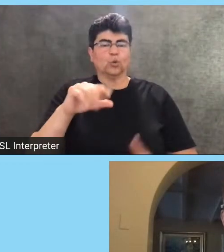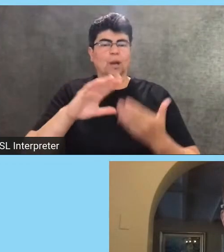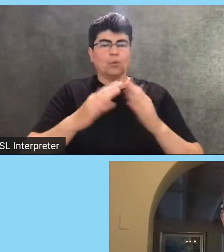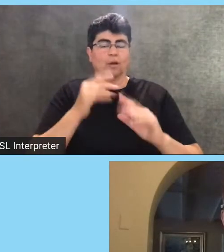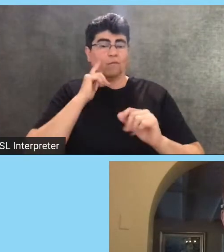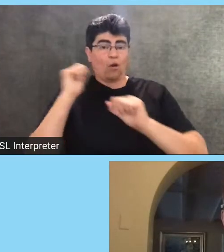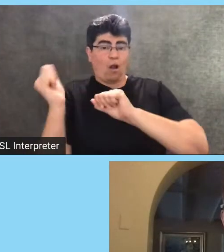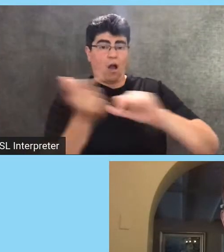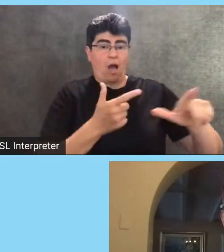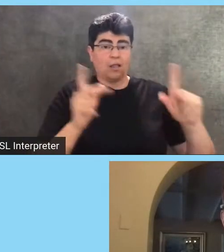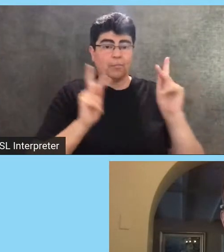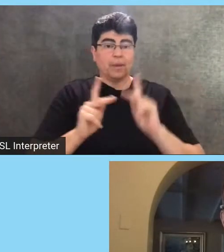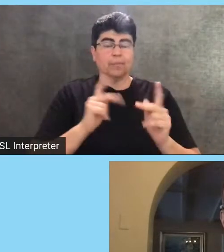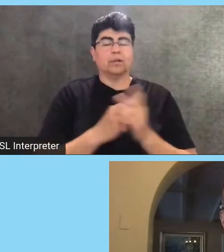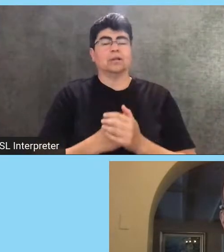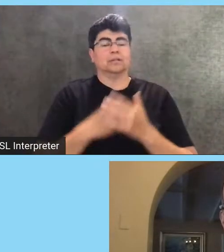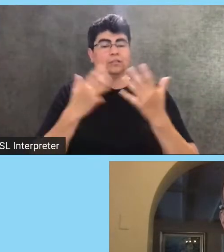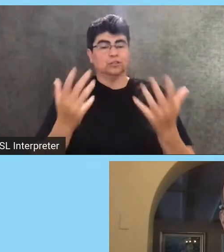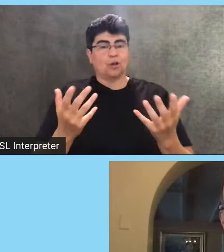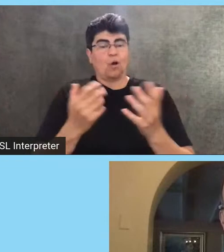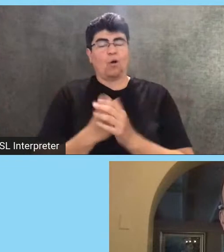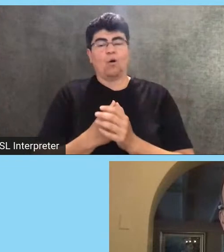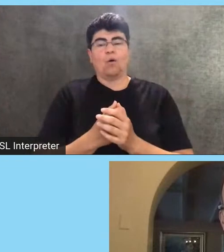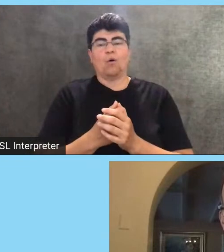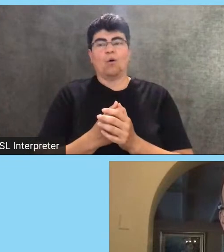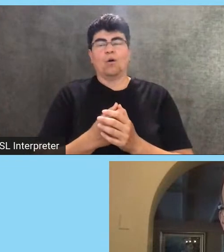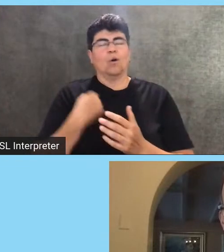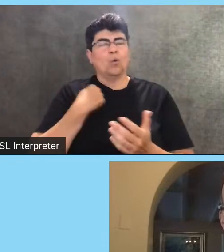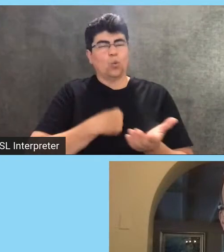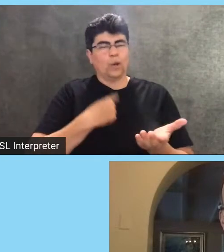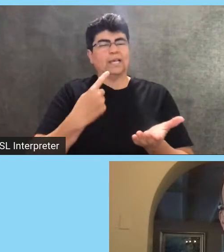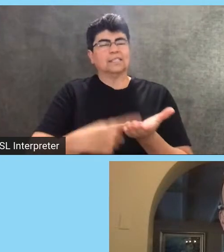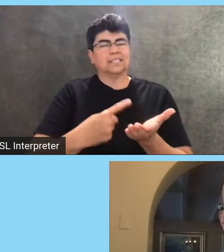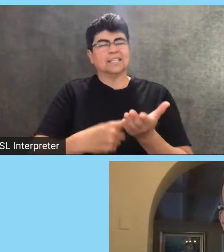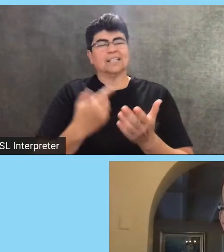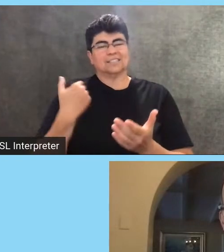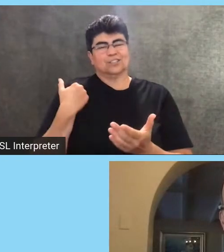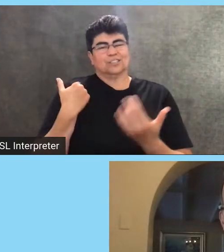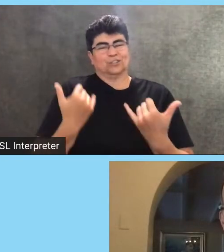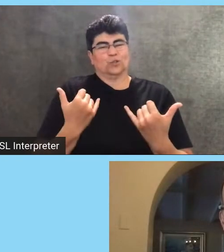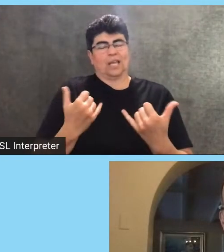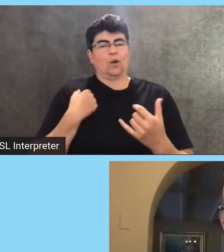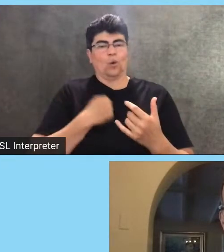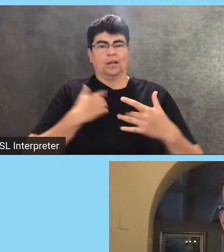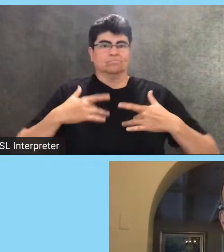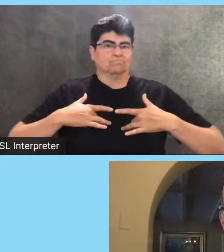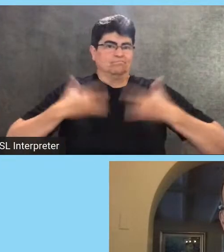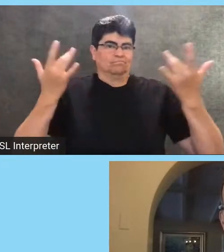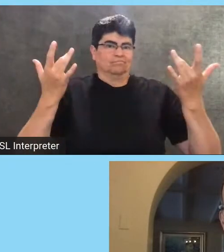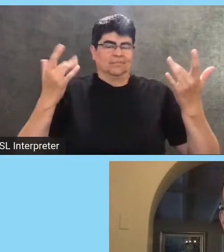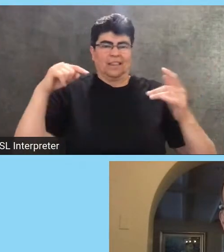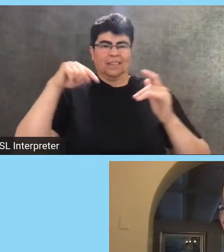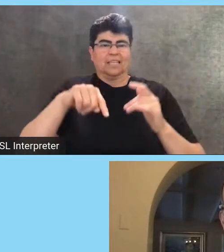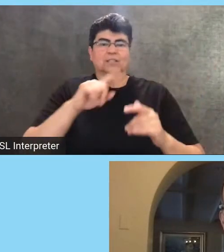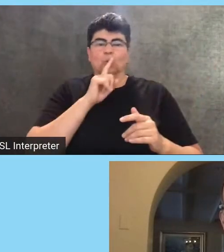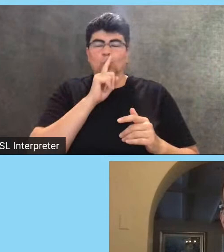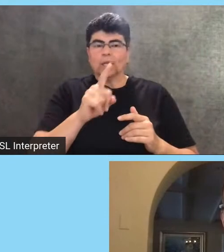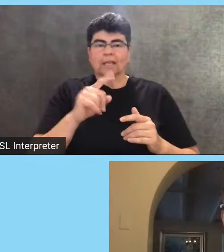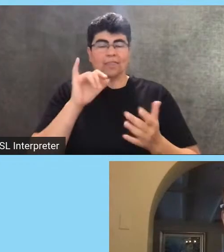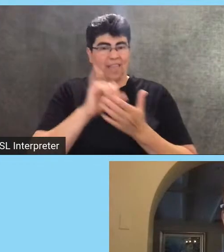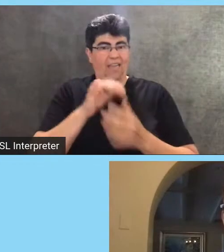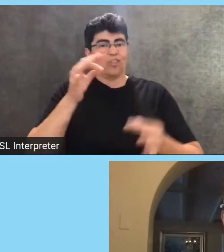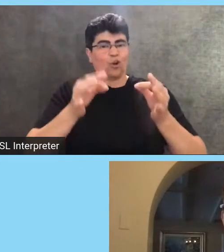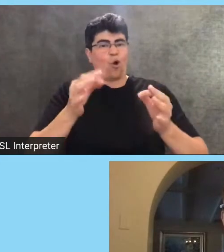people. And so we discussed earlier today where we are so elated that this is in fact, that the court got it